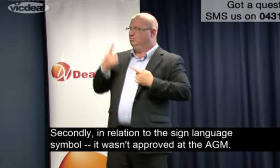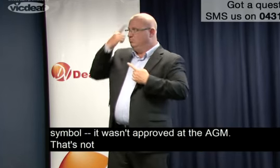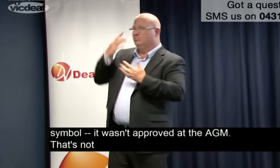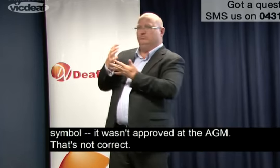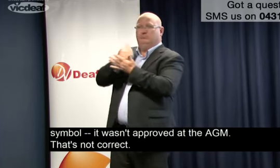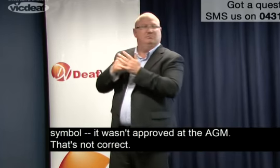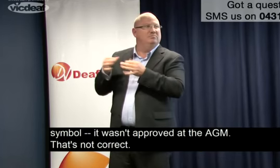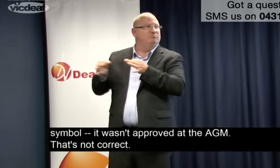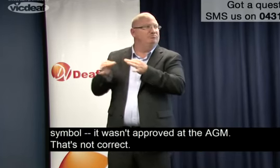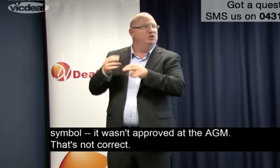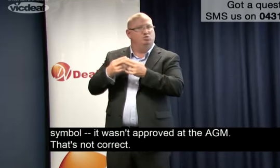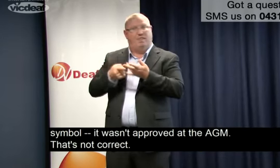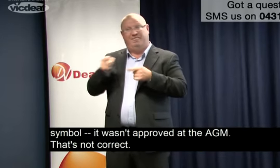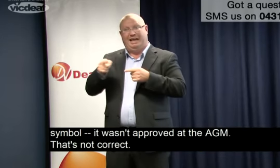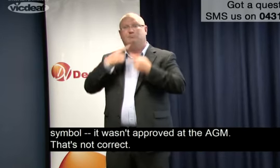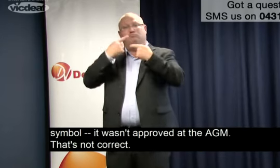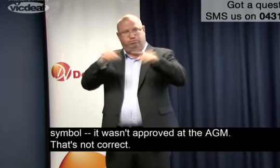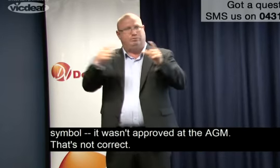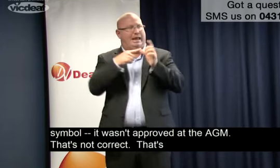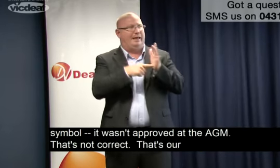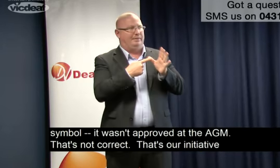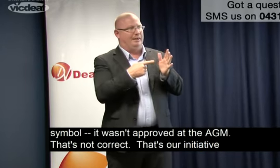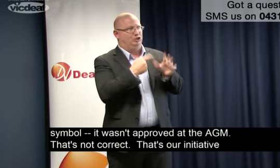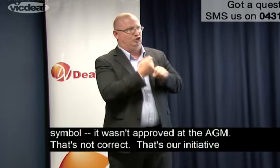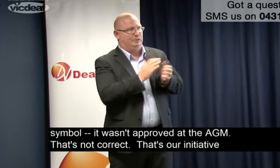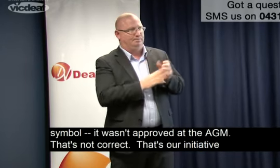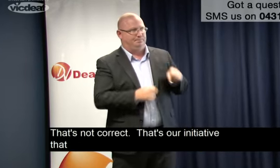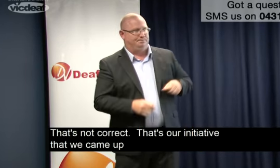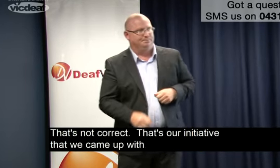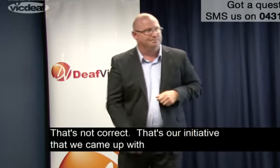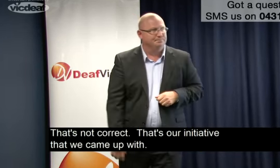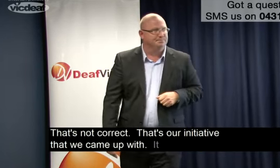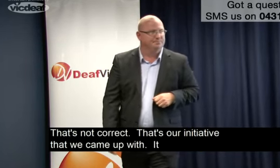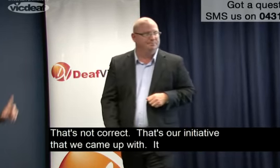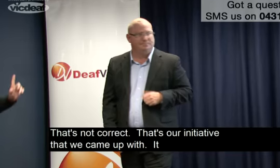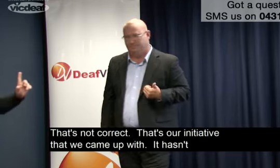That's our initiative that we came up with and hasn't gone through the AGM, but we did announce it at the AGM.